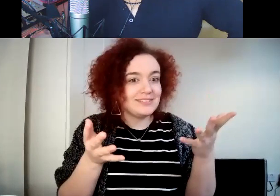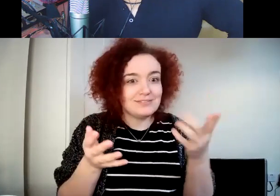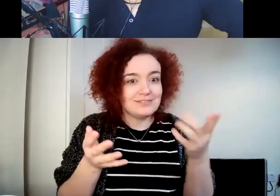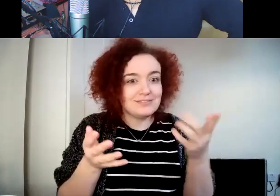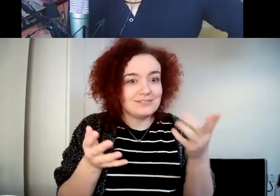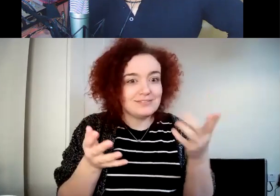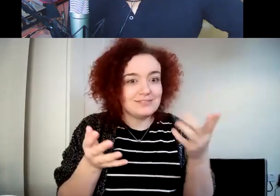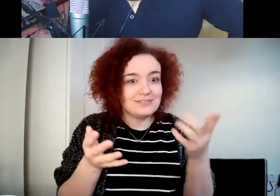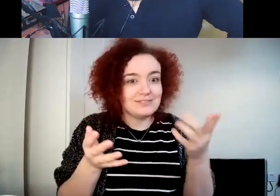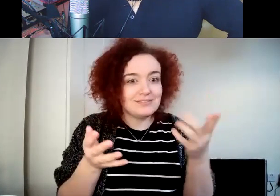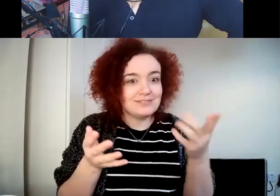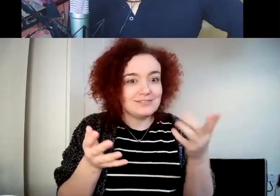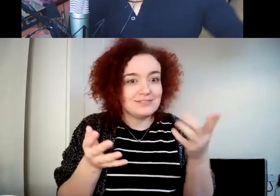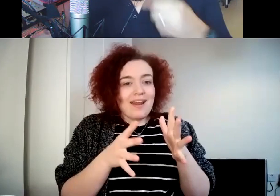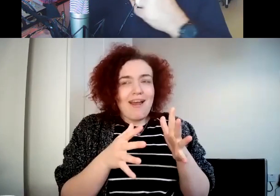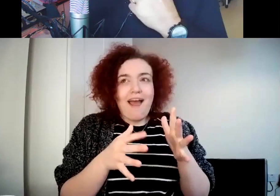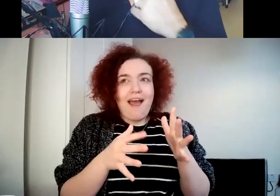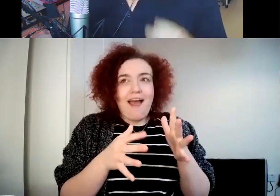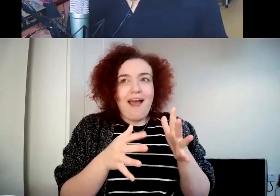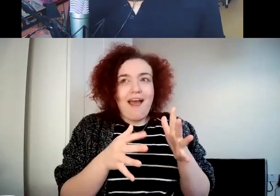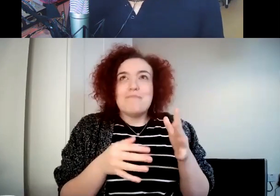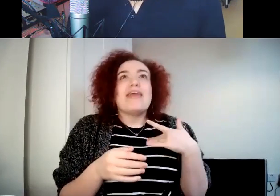that into the production.